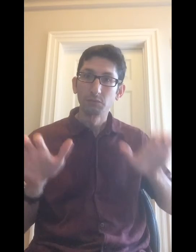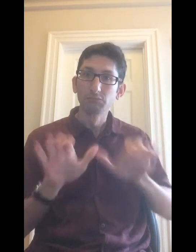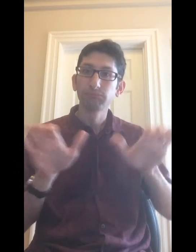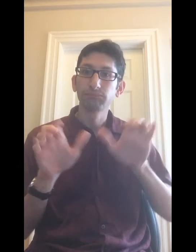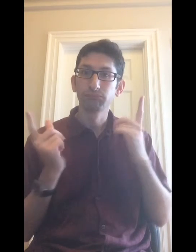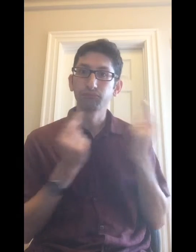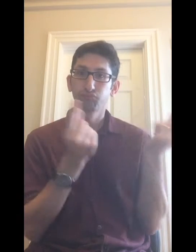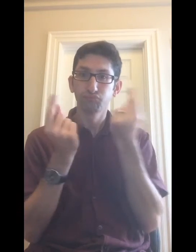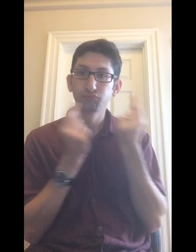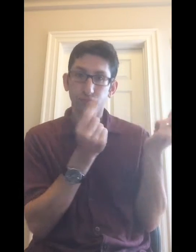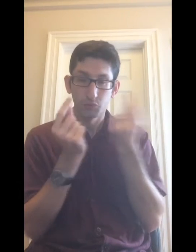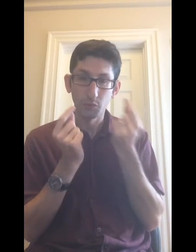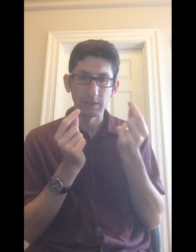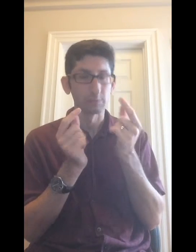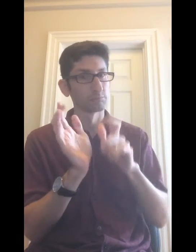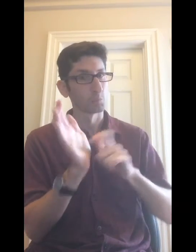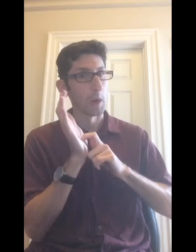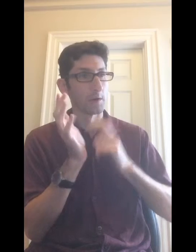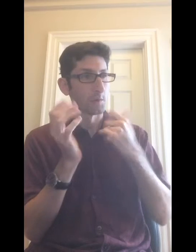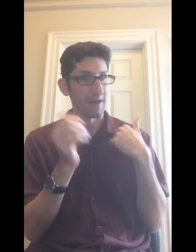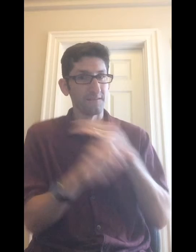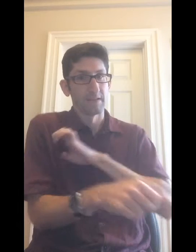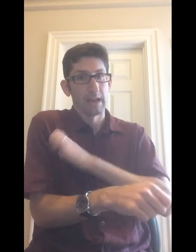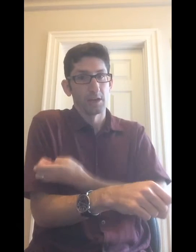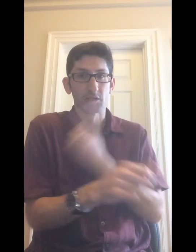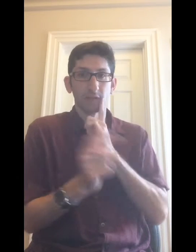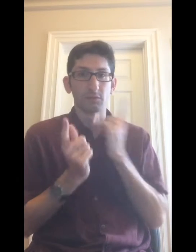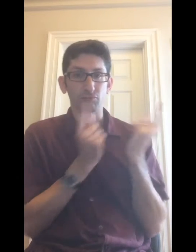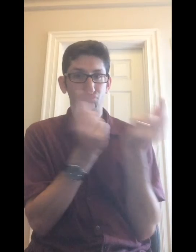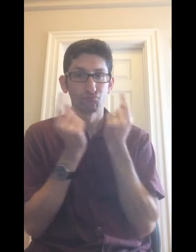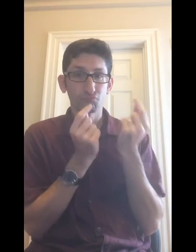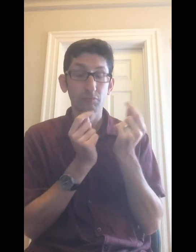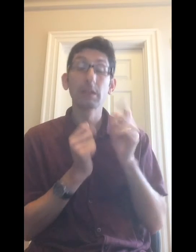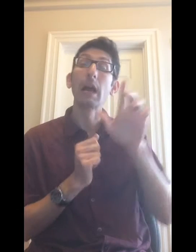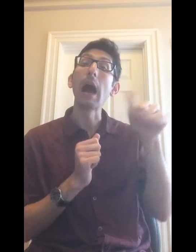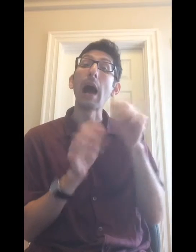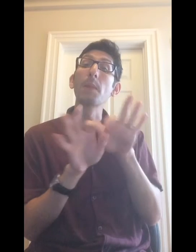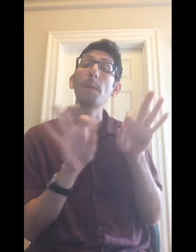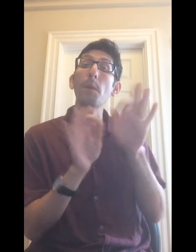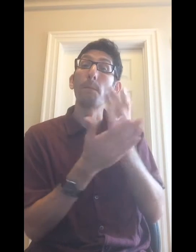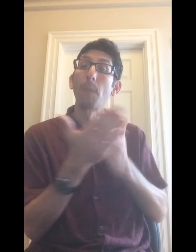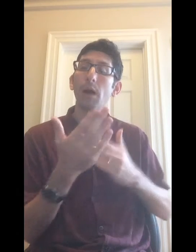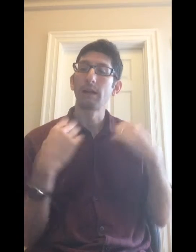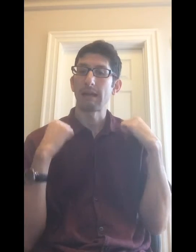activities. Another important component is regular exercise.